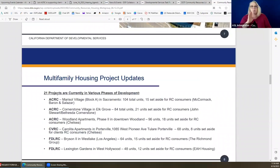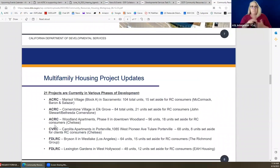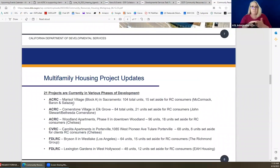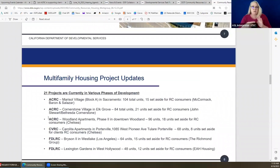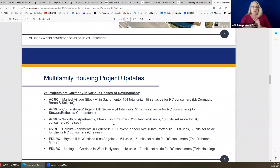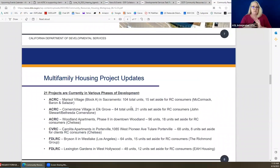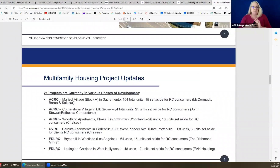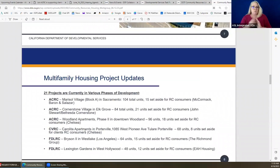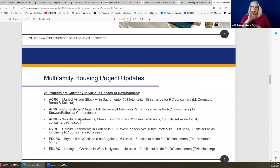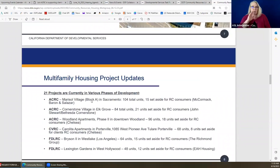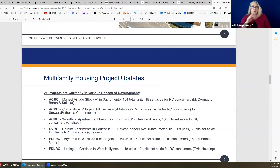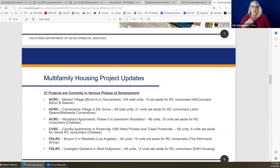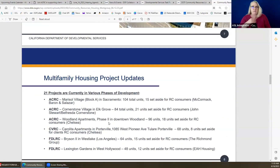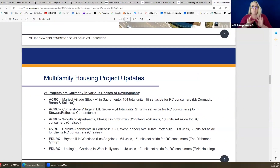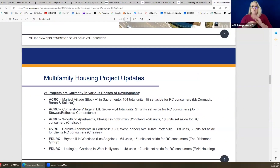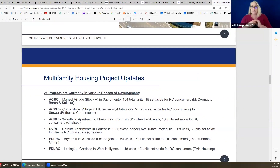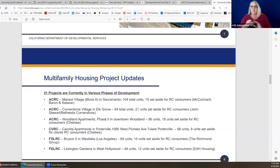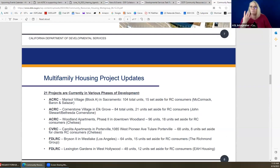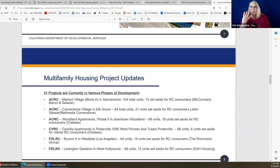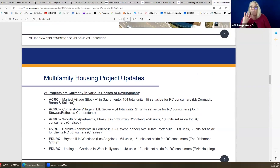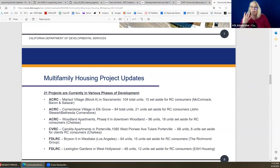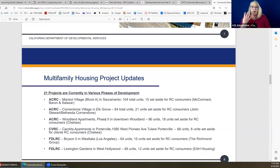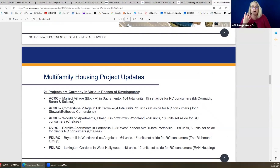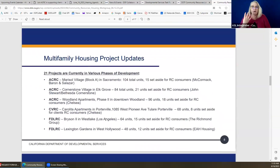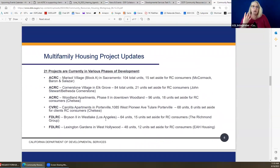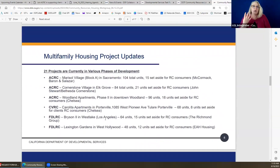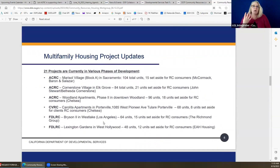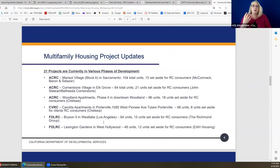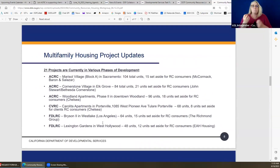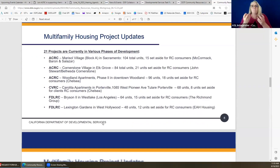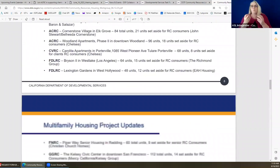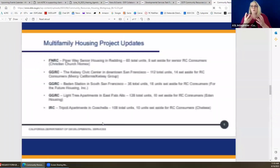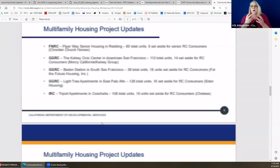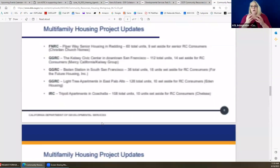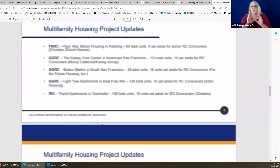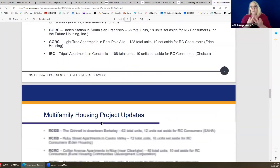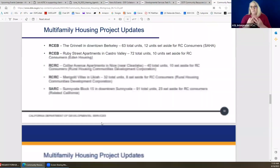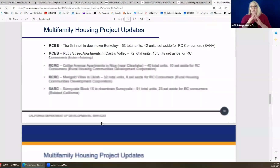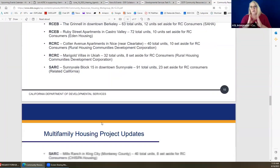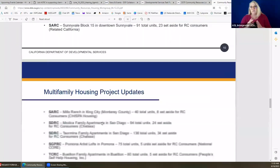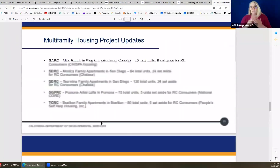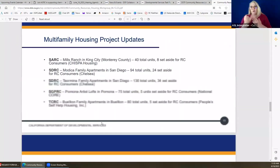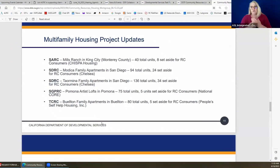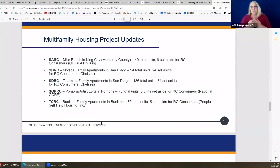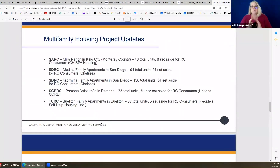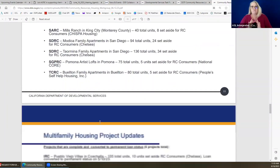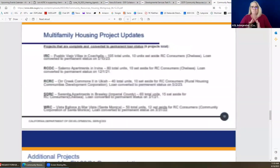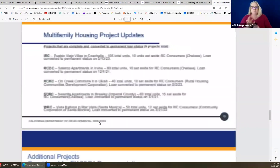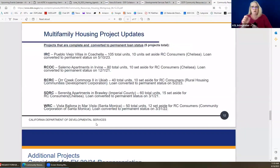up to 4 going on for our regional center, which is pretty awesome. And so we're looking forward to that.